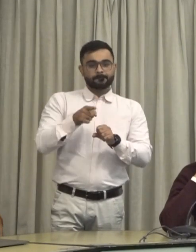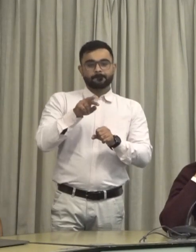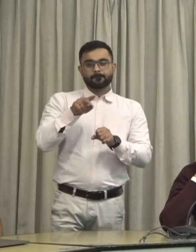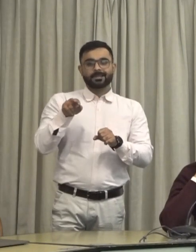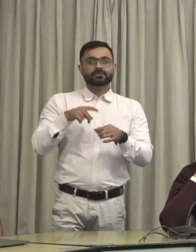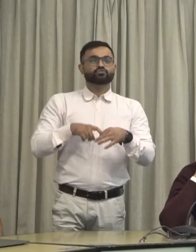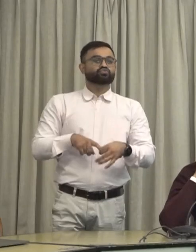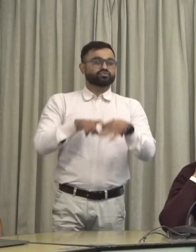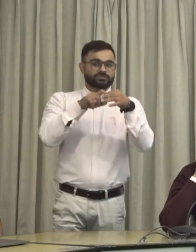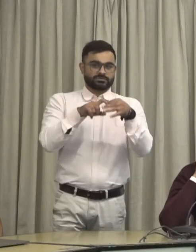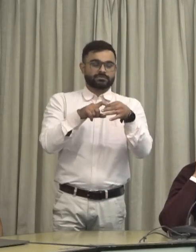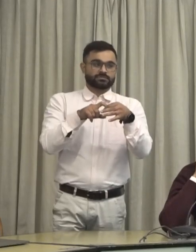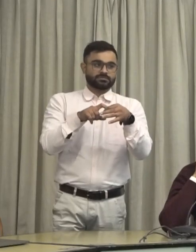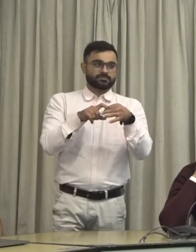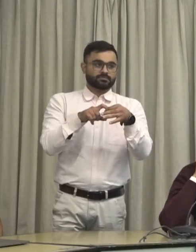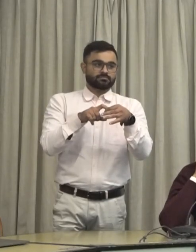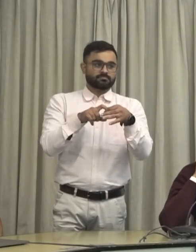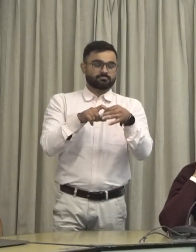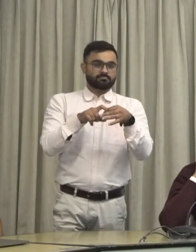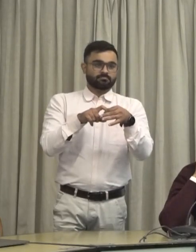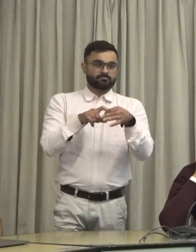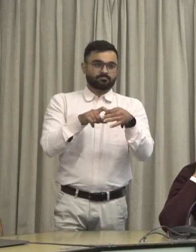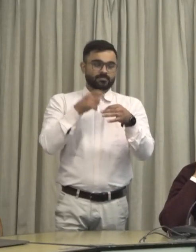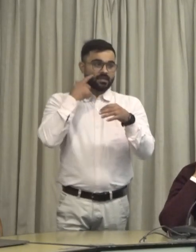meaningful quality of meaningful life. Actually,